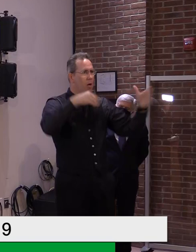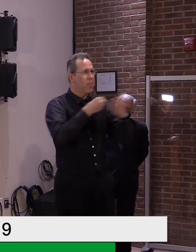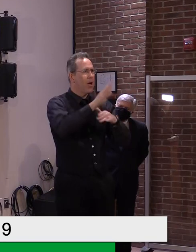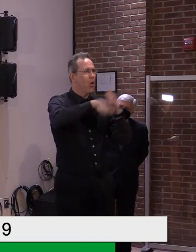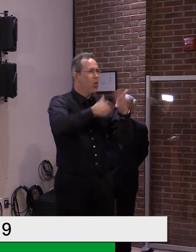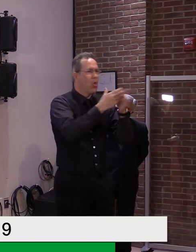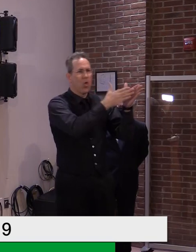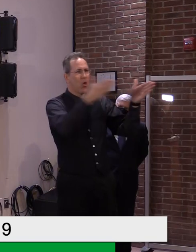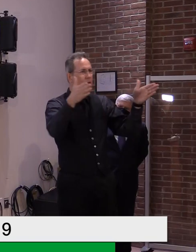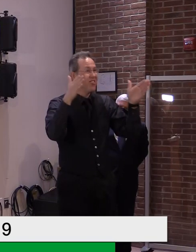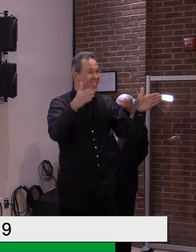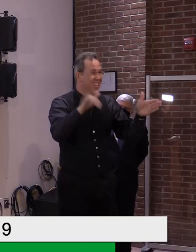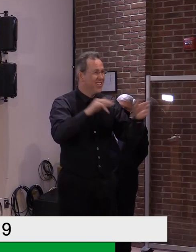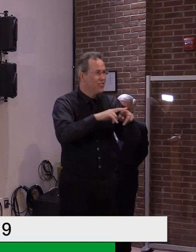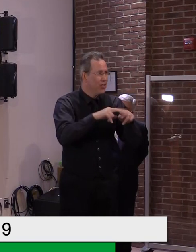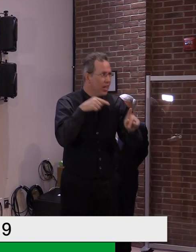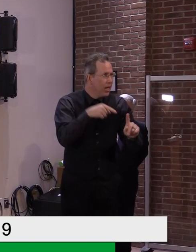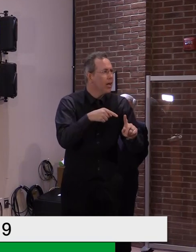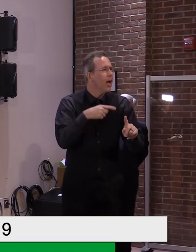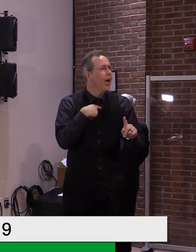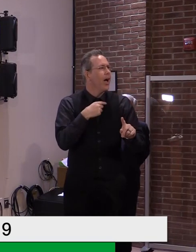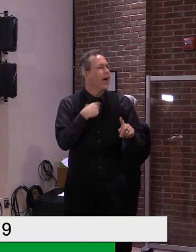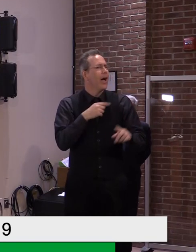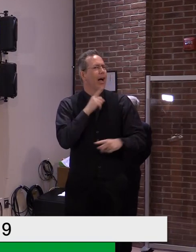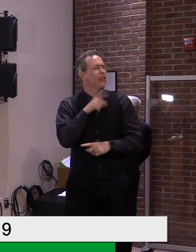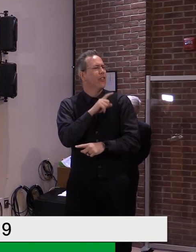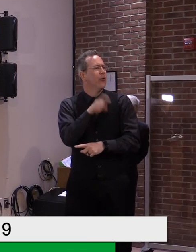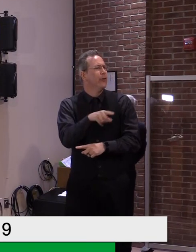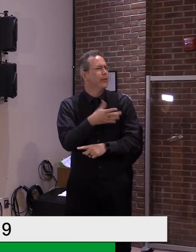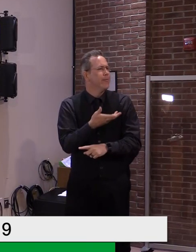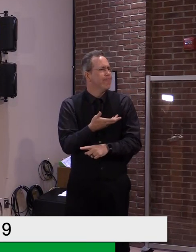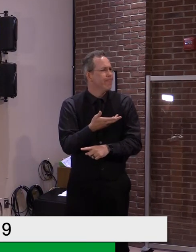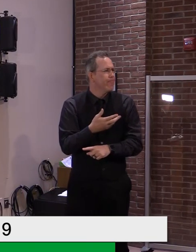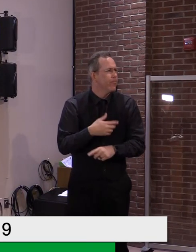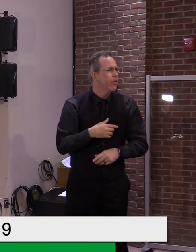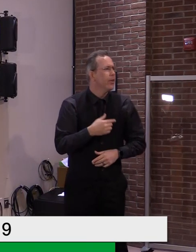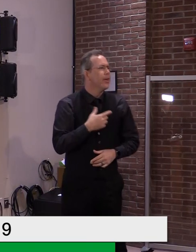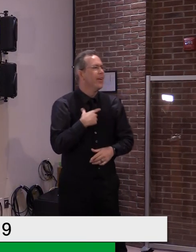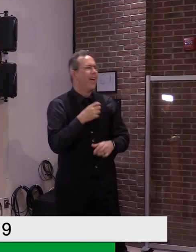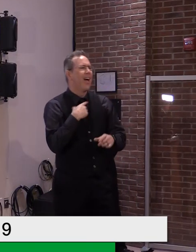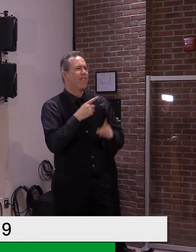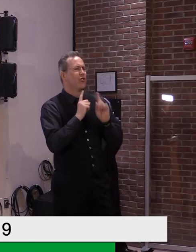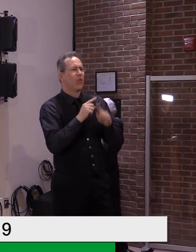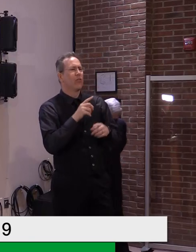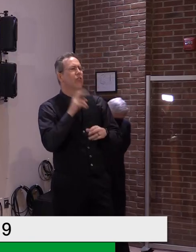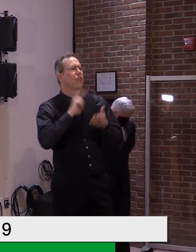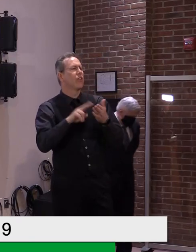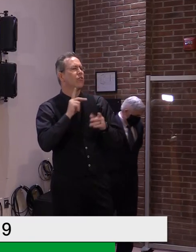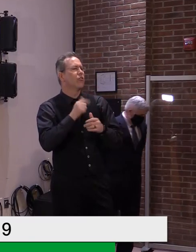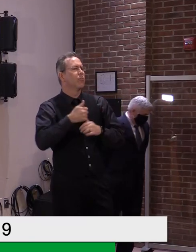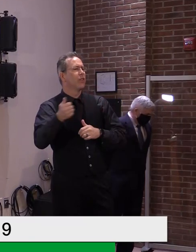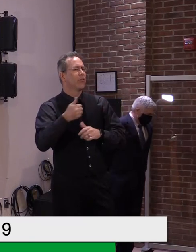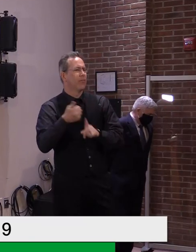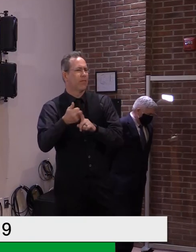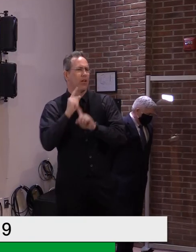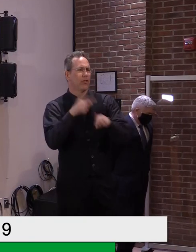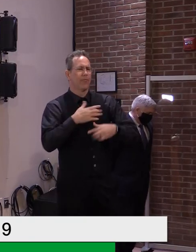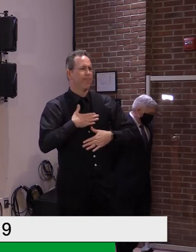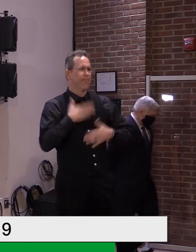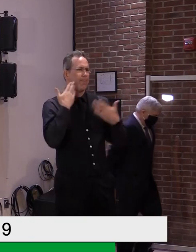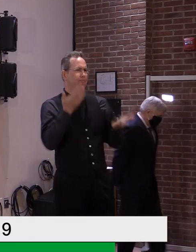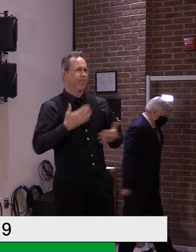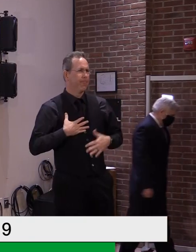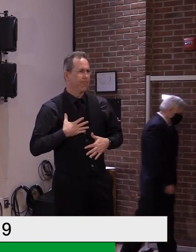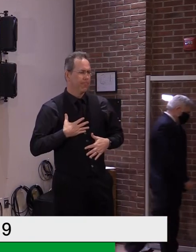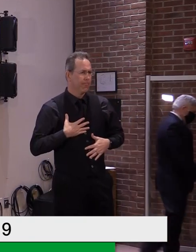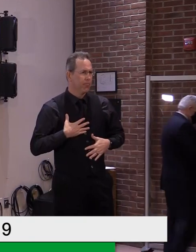the 10-cent redemption increase in expansion to other containers beyond carbonated ones? Yeah,